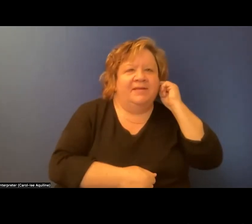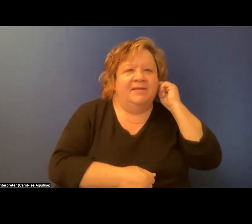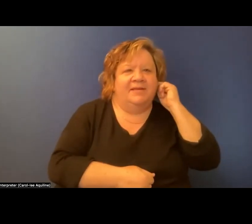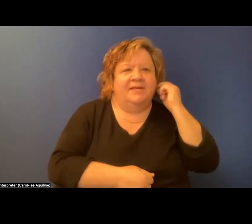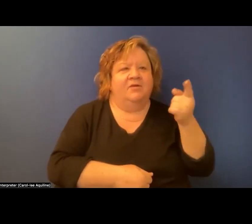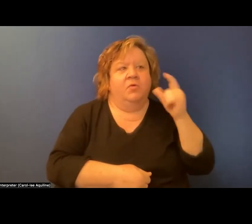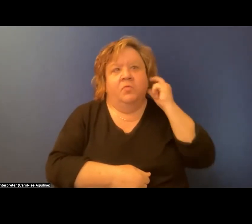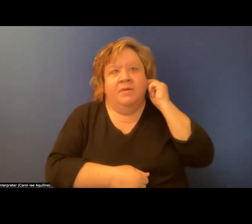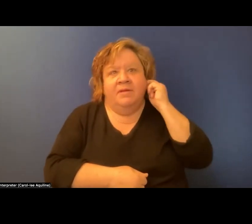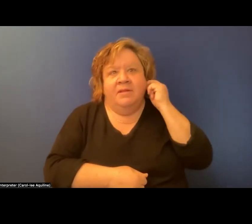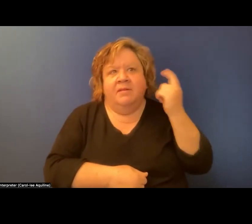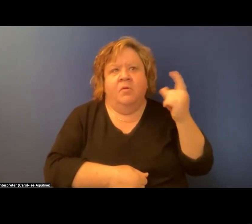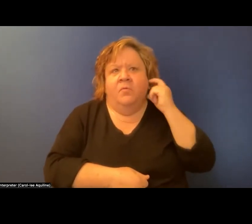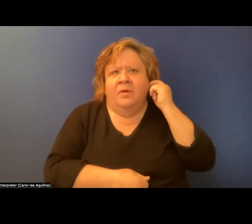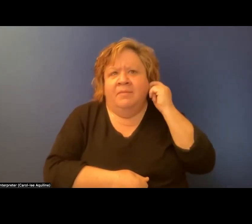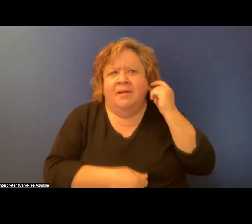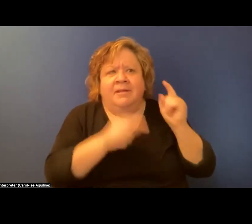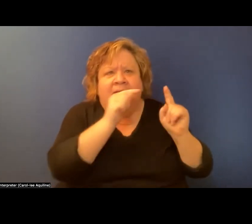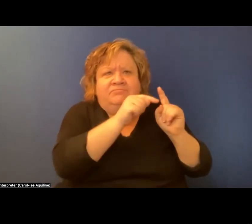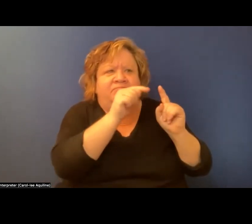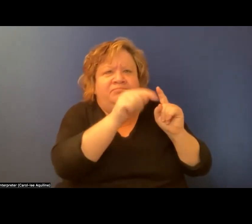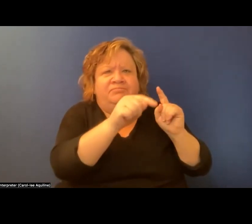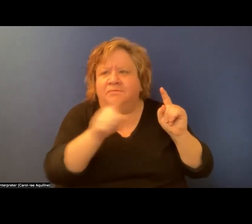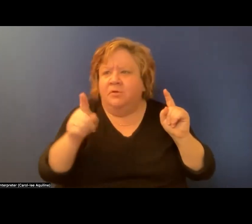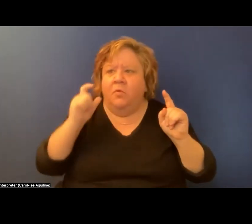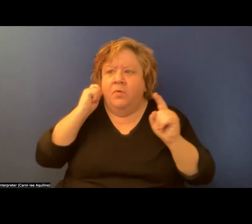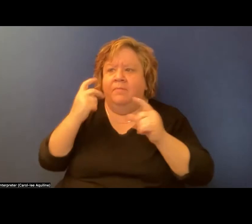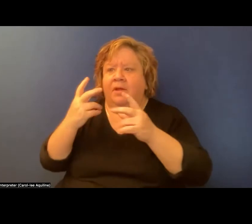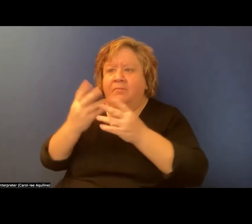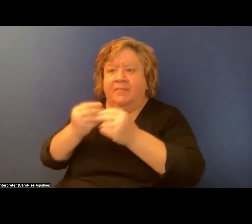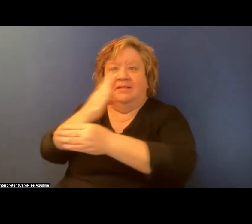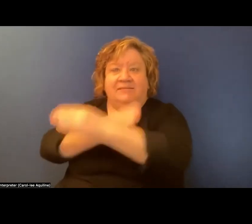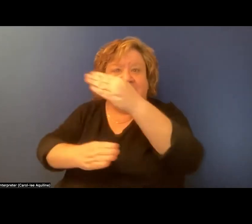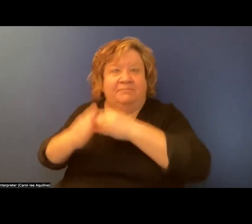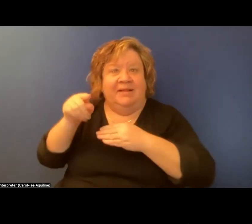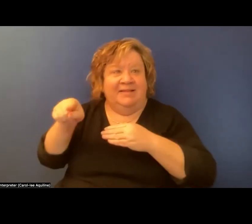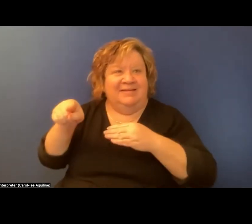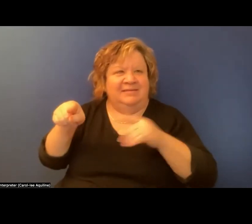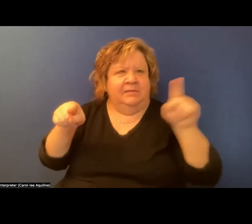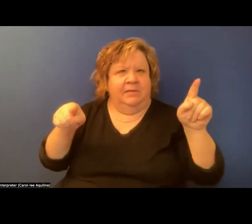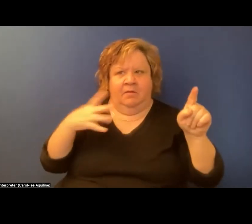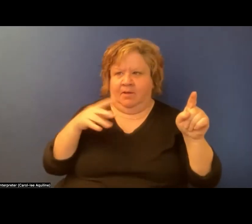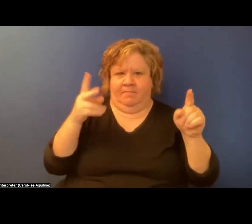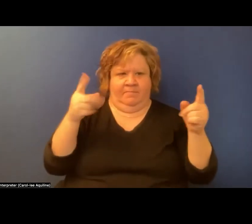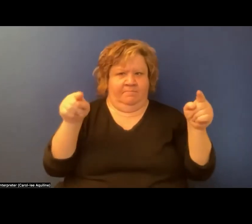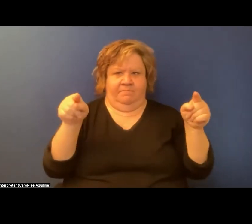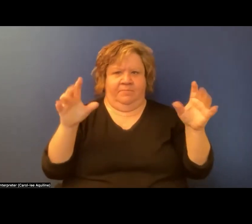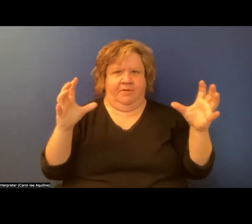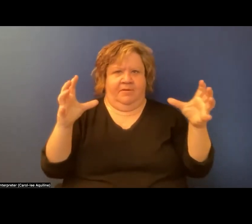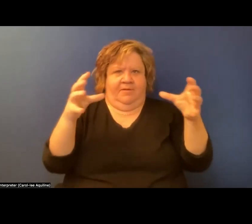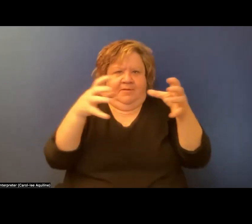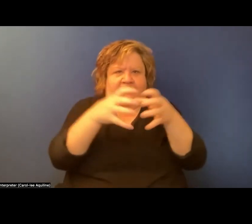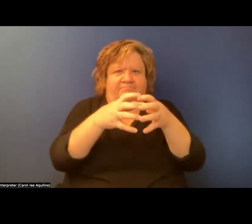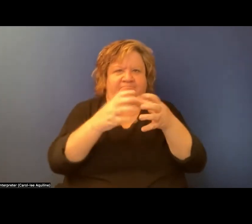sense not to include people with disabilities, because inclusion is not going to take place unless everybody, all the marginalized groups